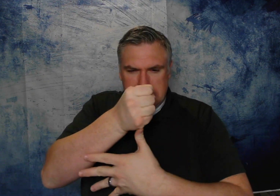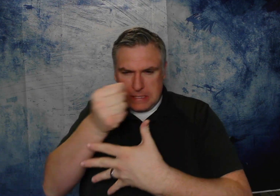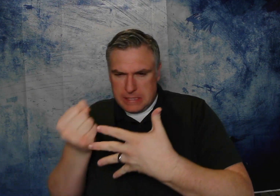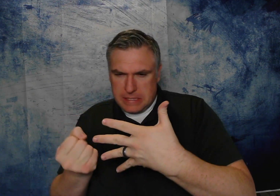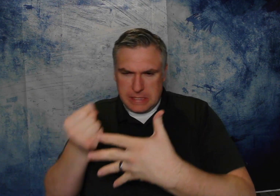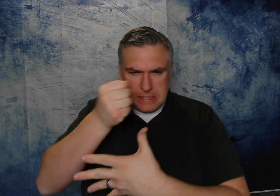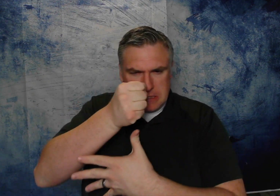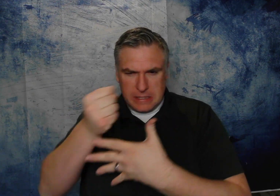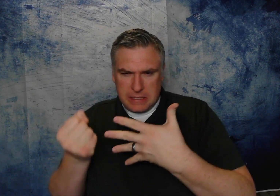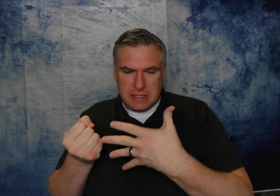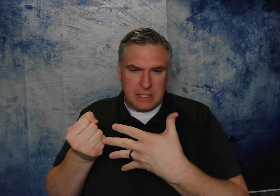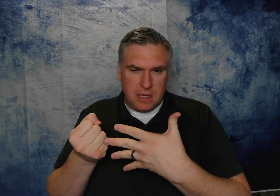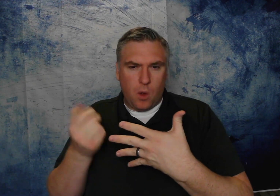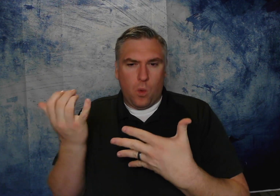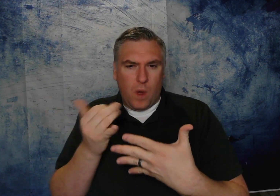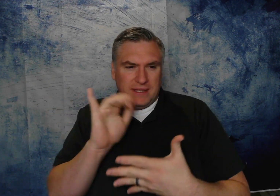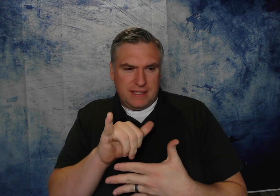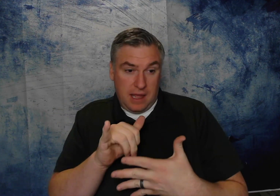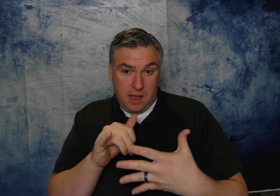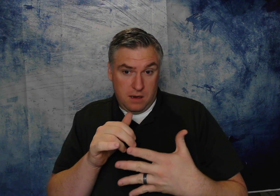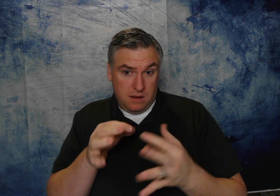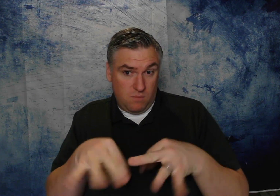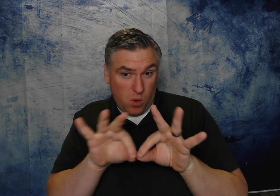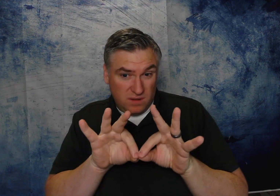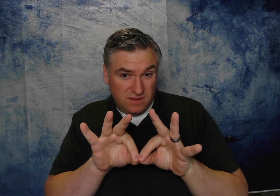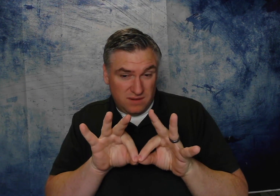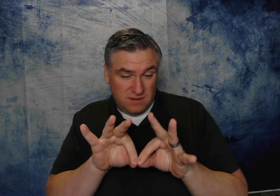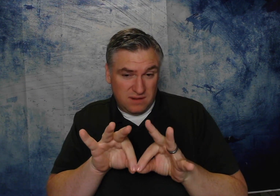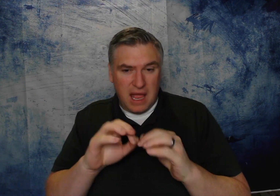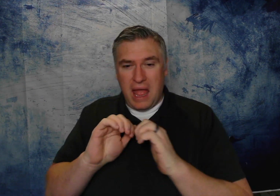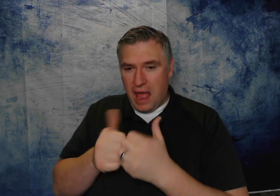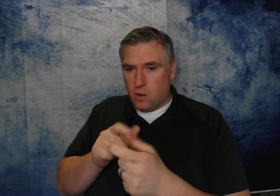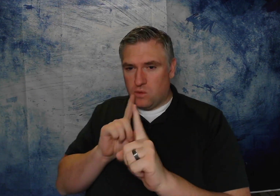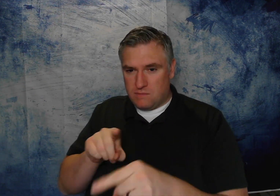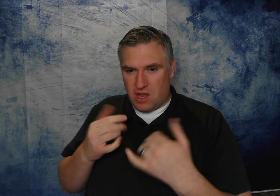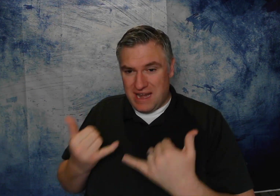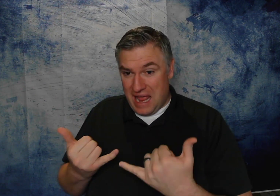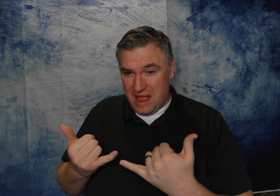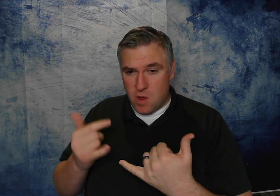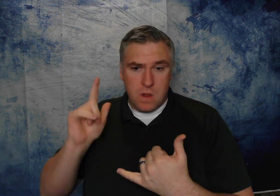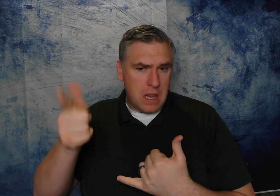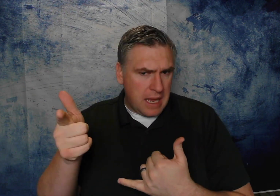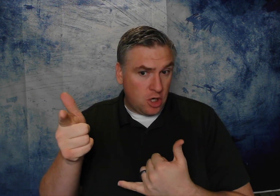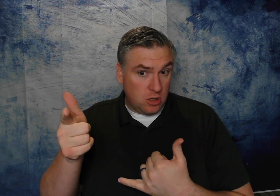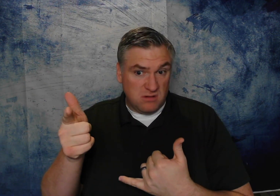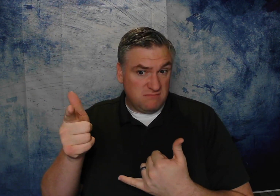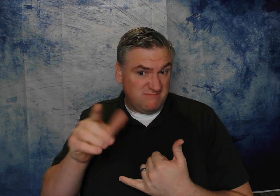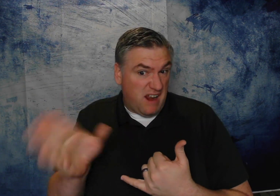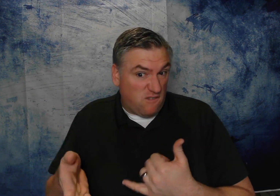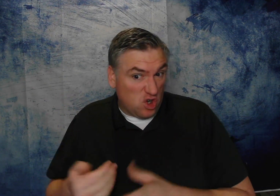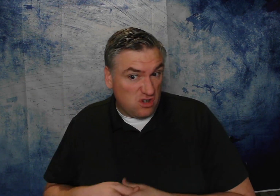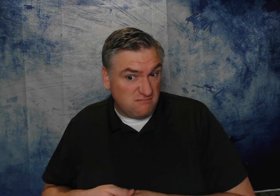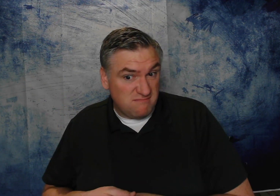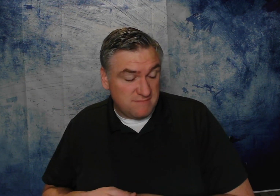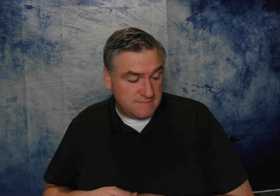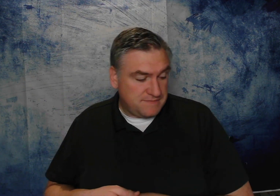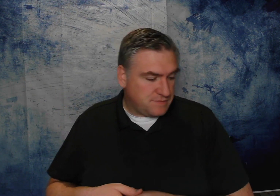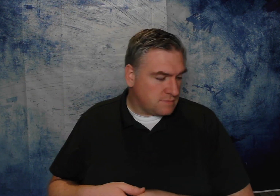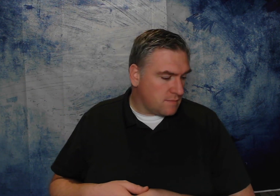We need to be able to triage, to prioritize what is important and how are we going to respond now, later, or